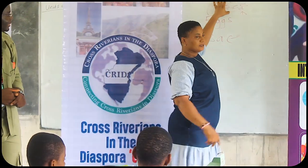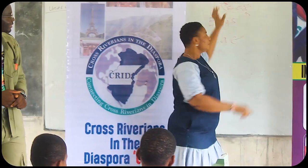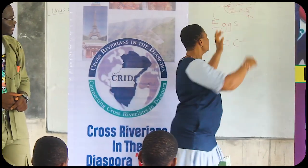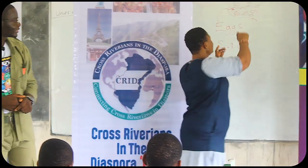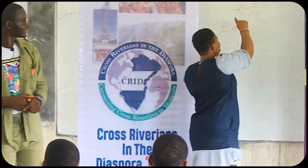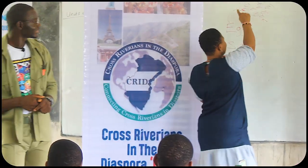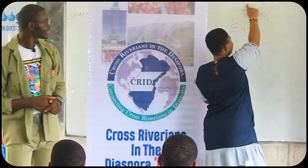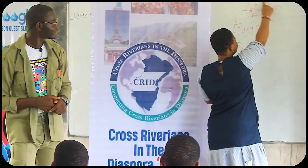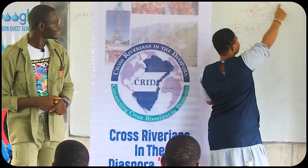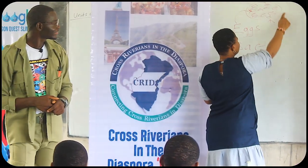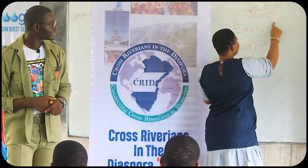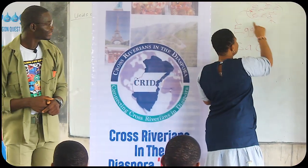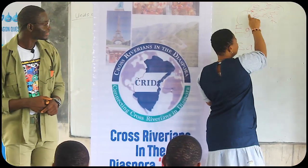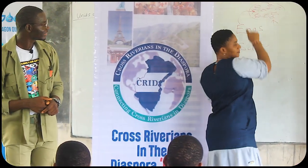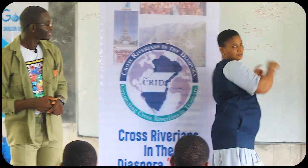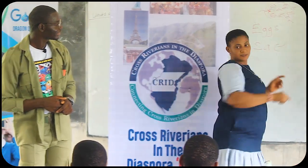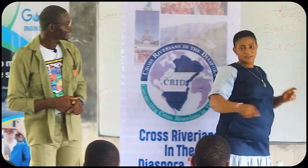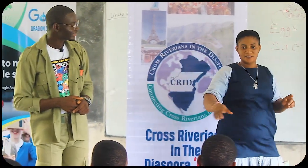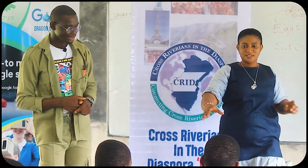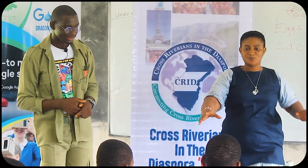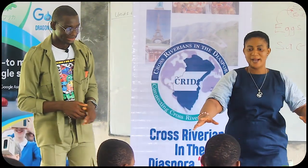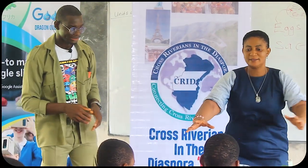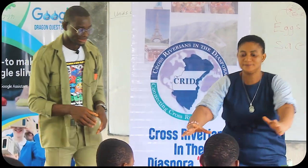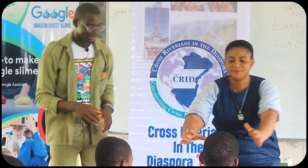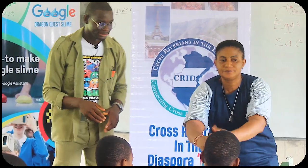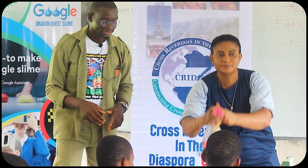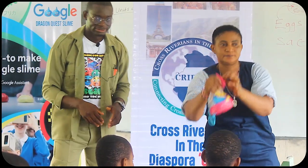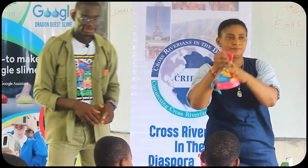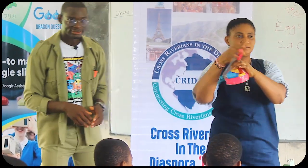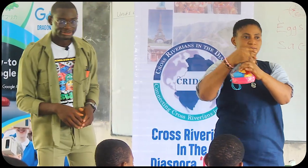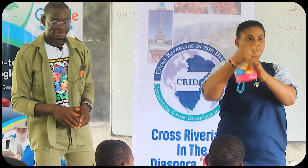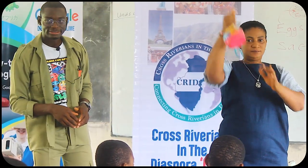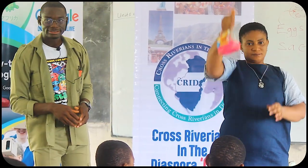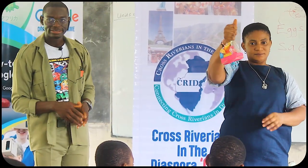Yeah. This cycle like this. Is this back?